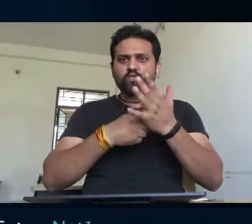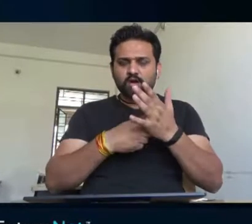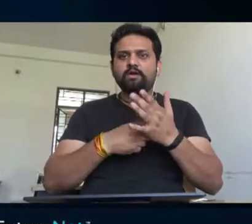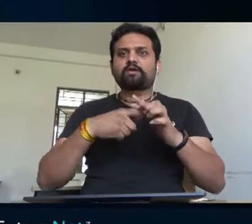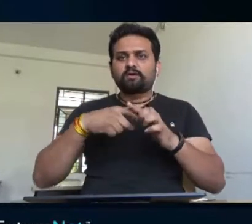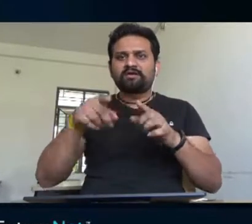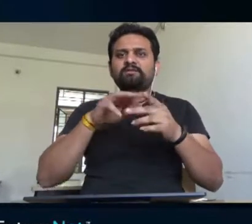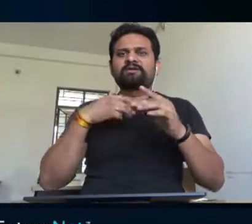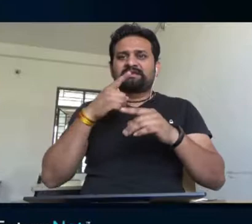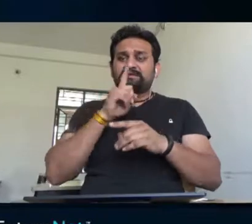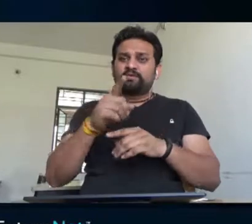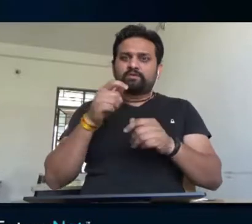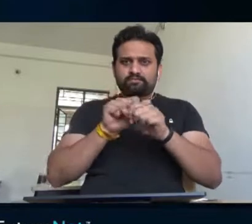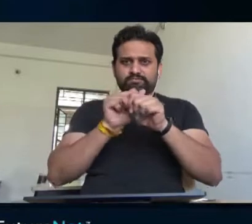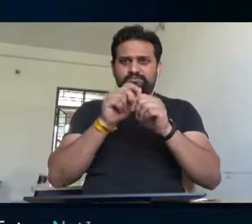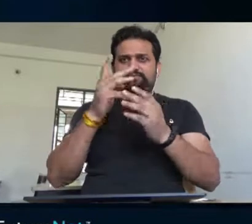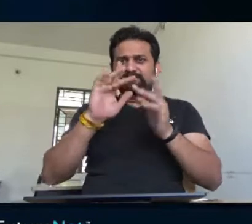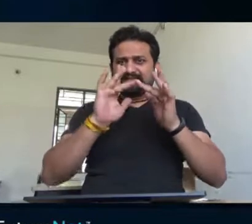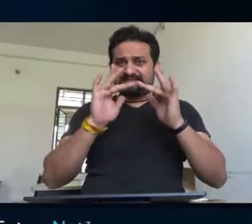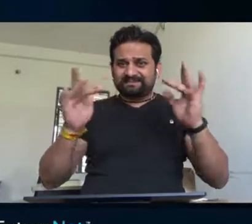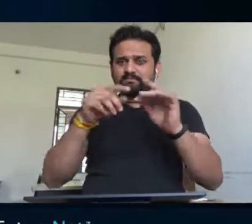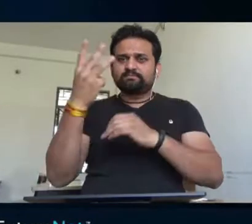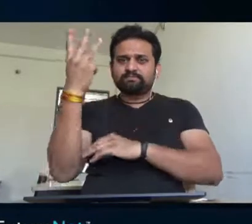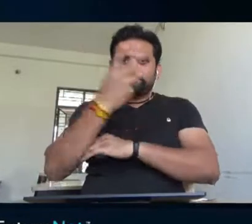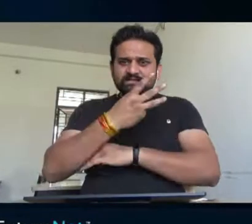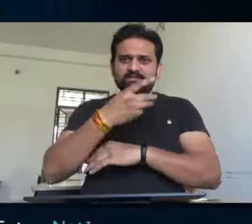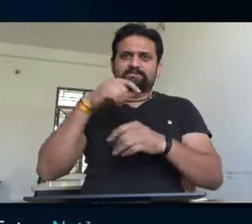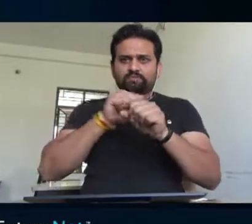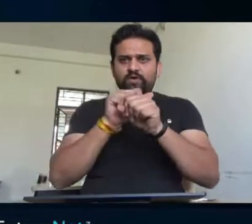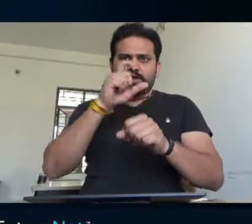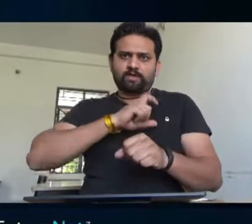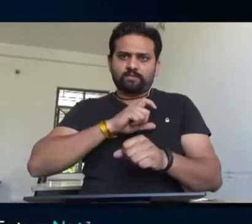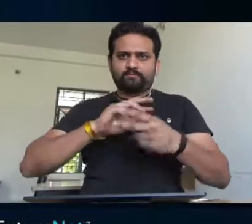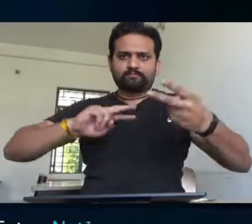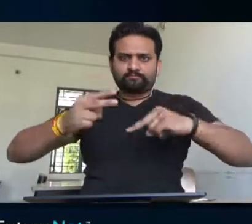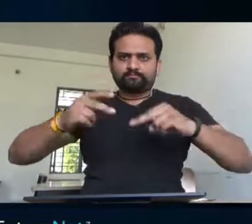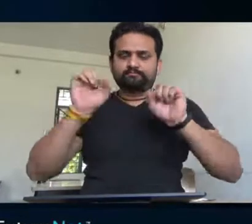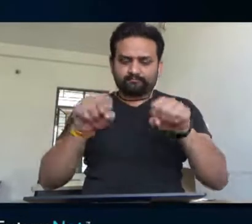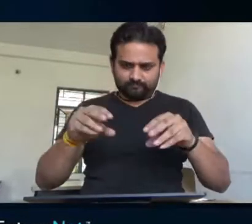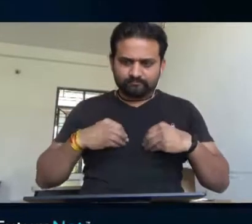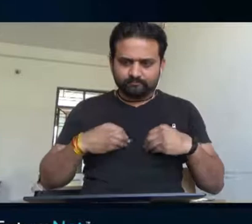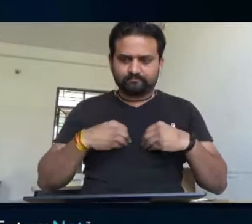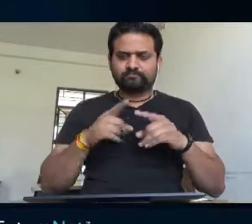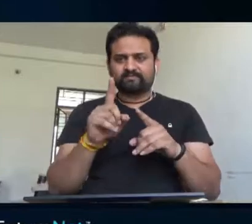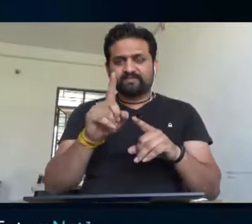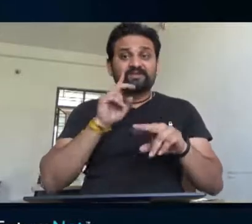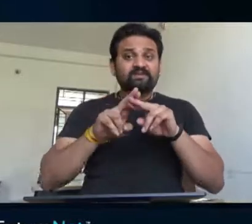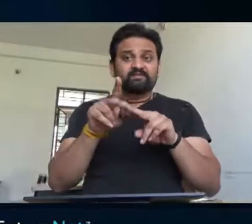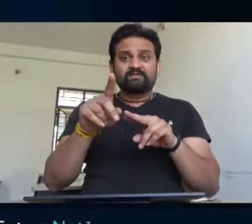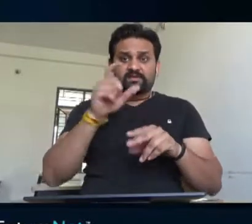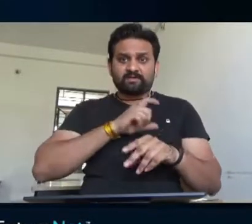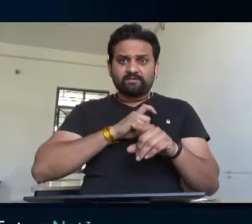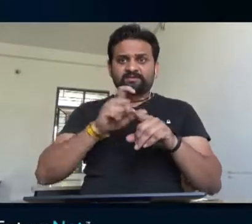your commissions, but if you have your commission and it is not accepted yet, whatever, then